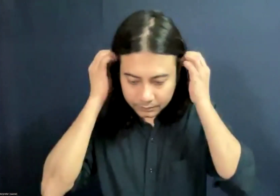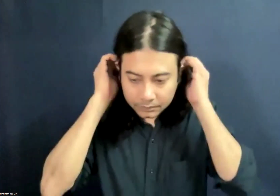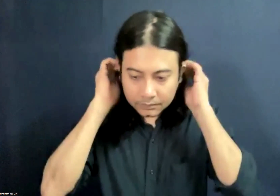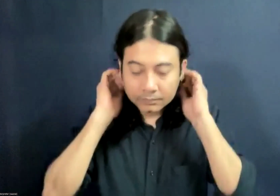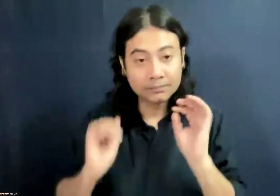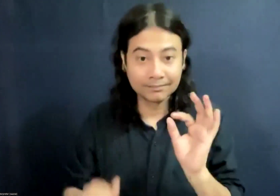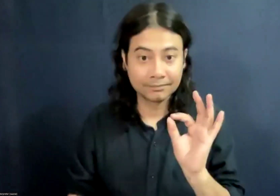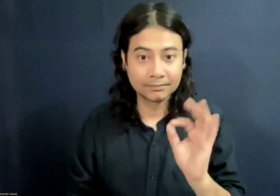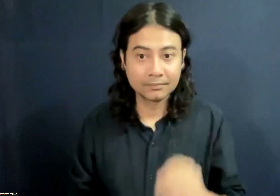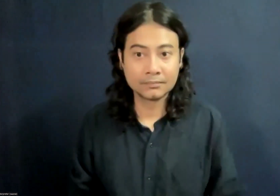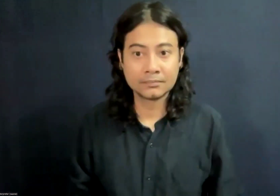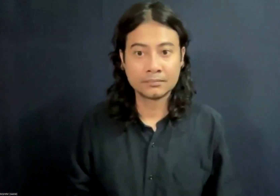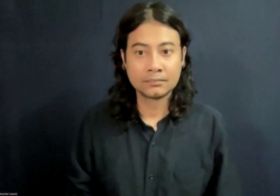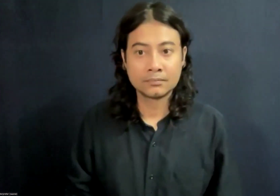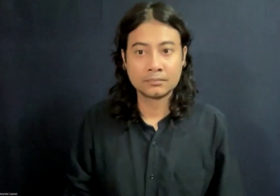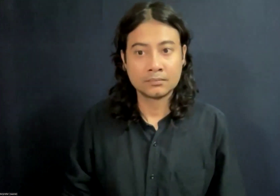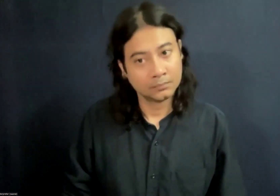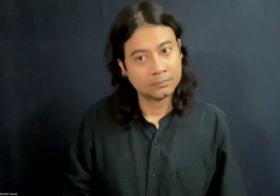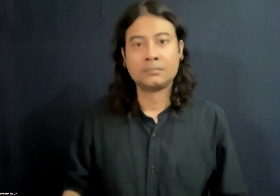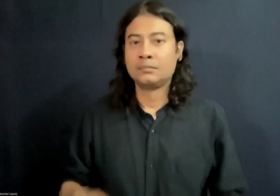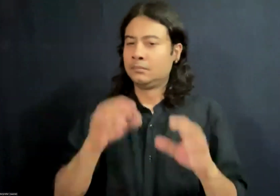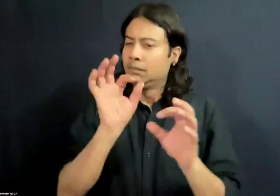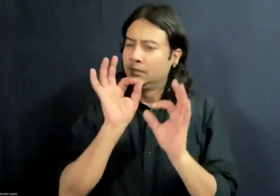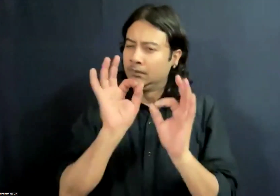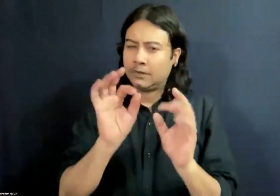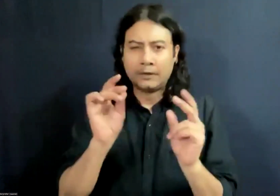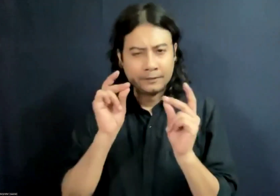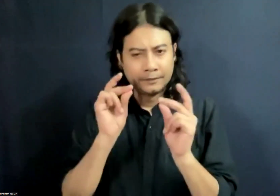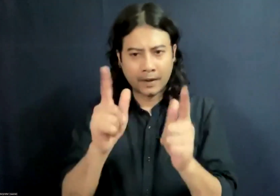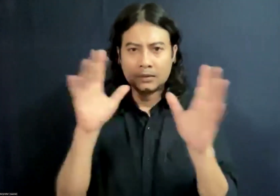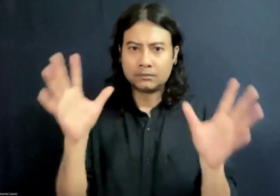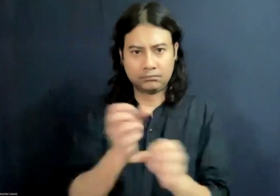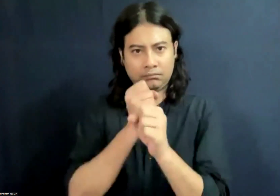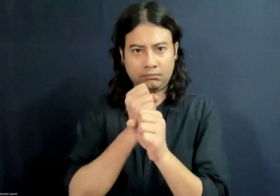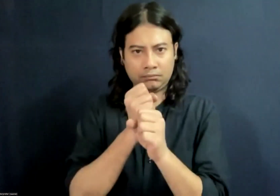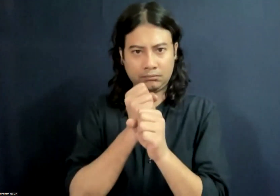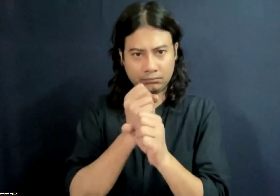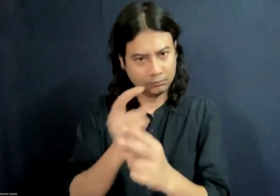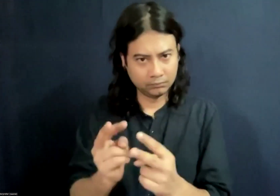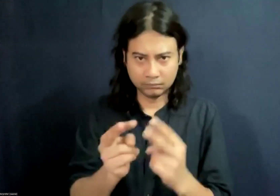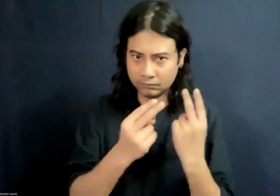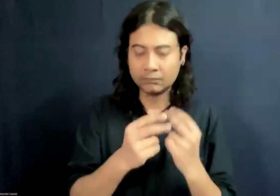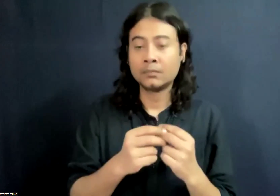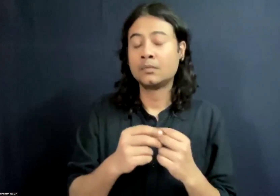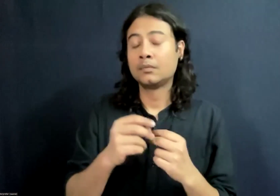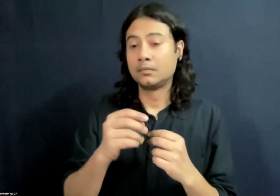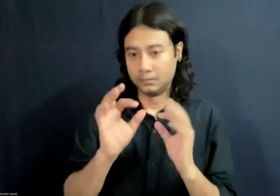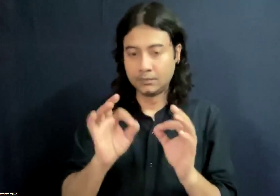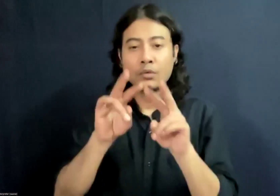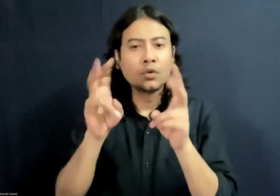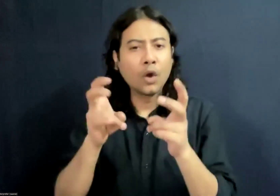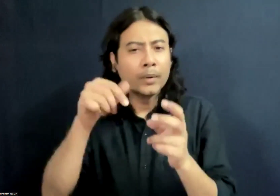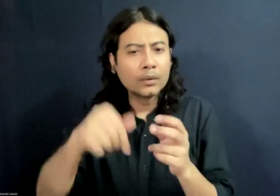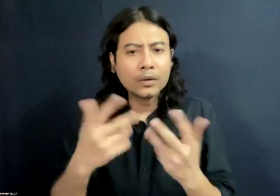Okay, so we'll just recap. We will just revise the whole thing. So we are studying about charity in mode